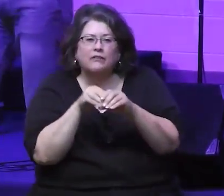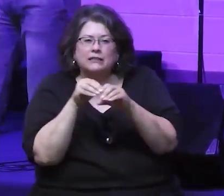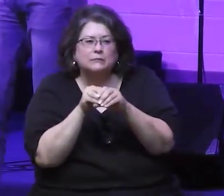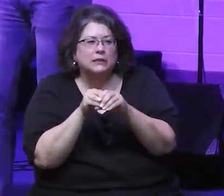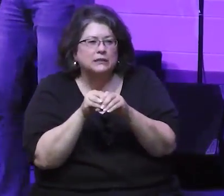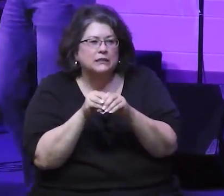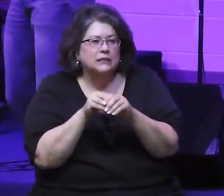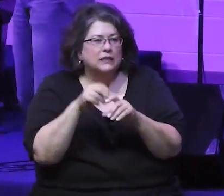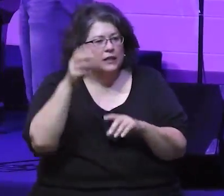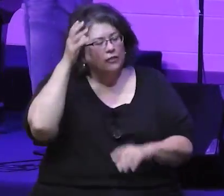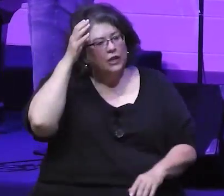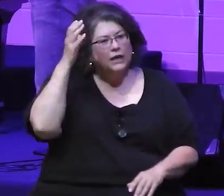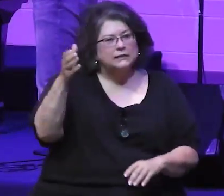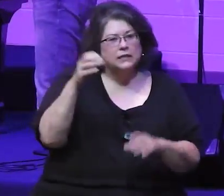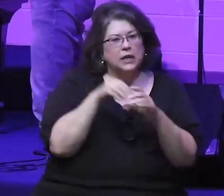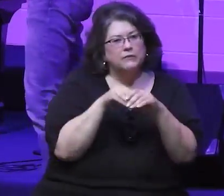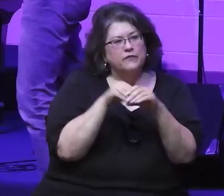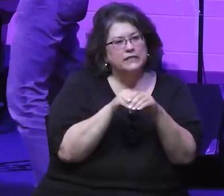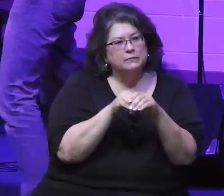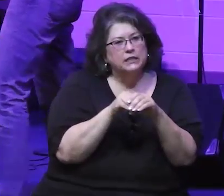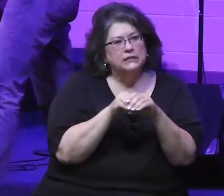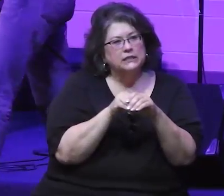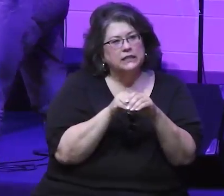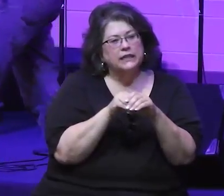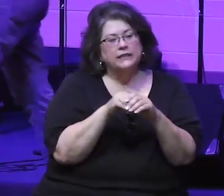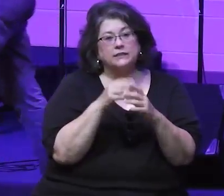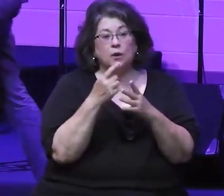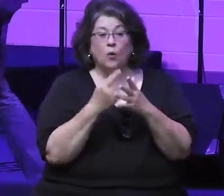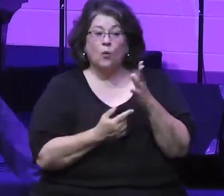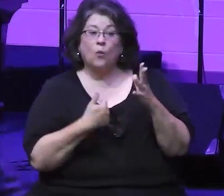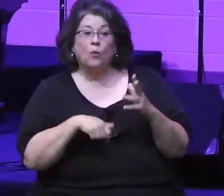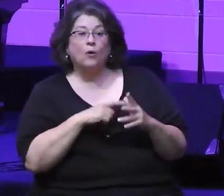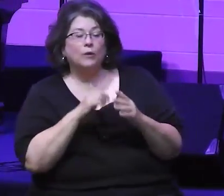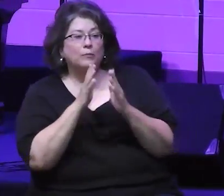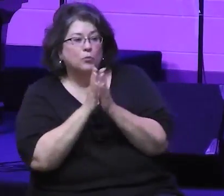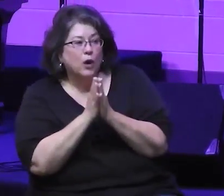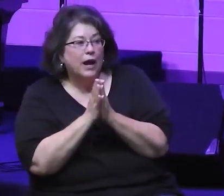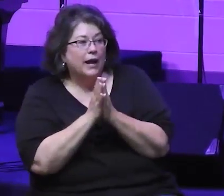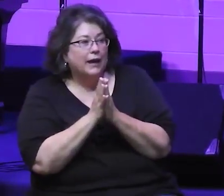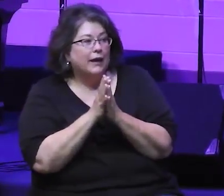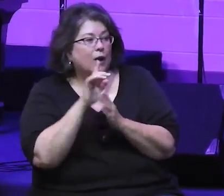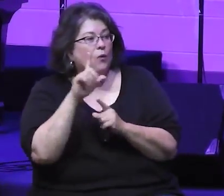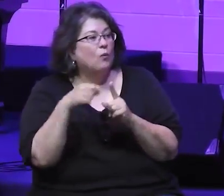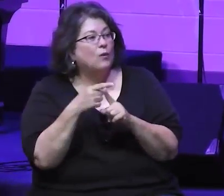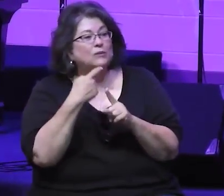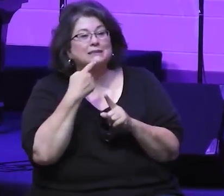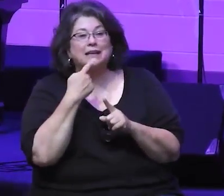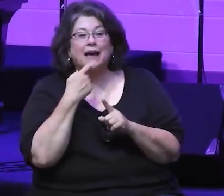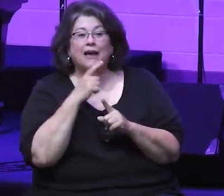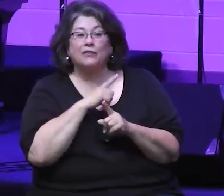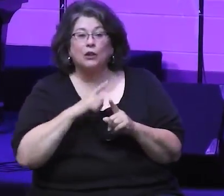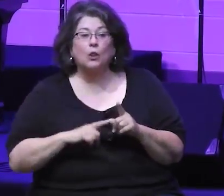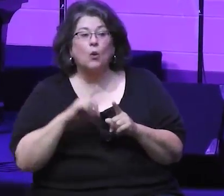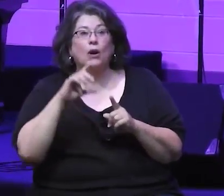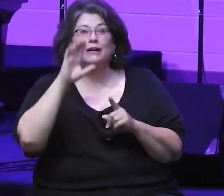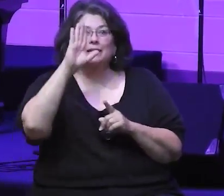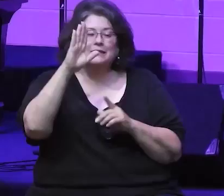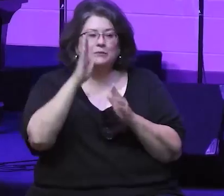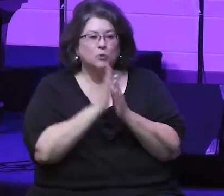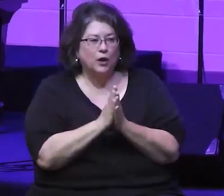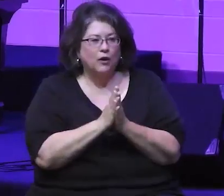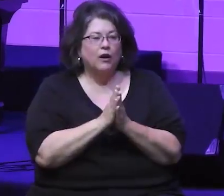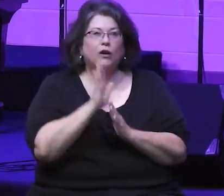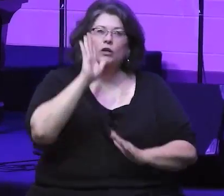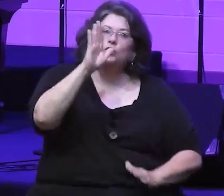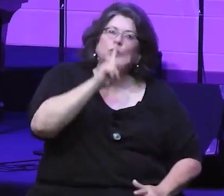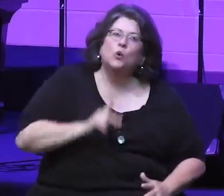And I think the concept of investment is simply what we pray every time we pray the Lord's Prayer. Thy kingdom come,